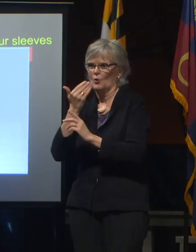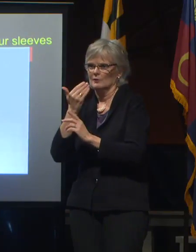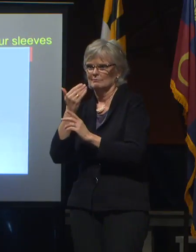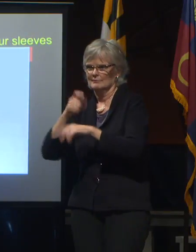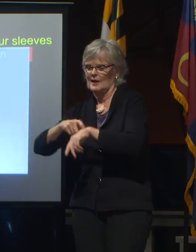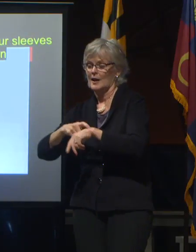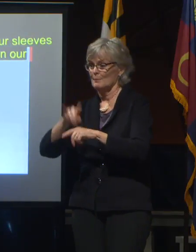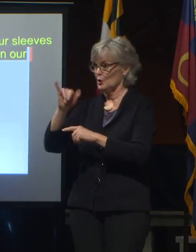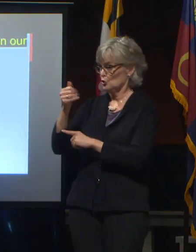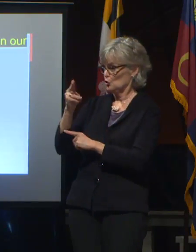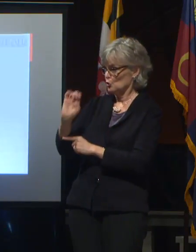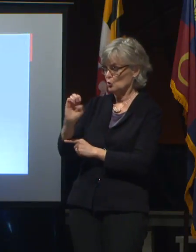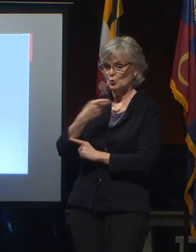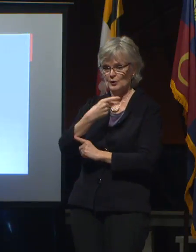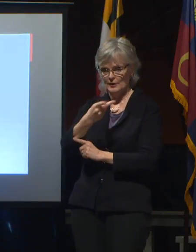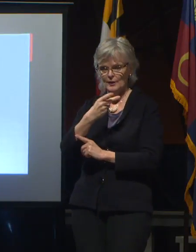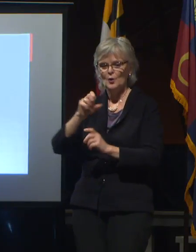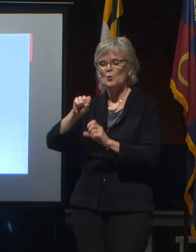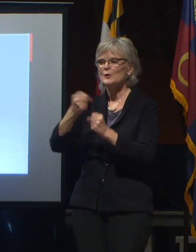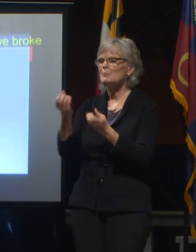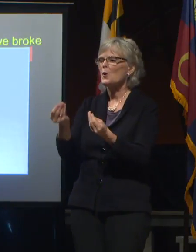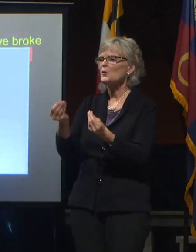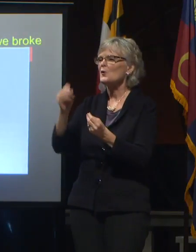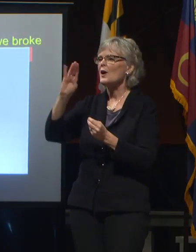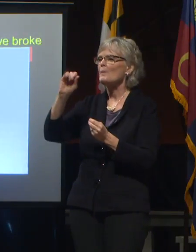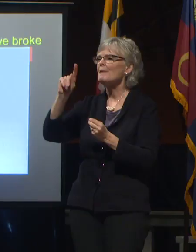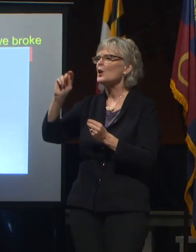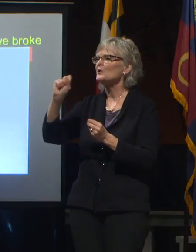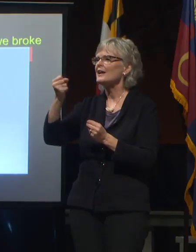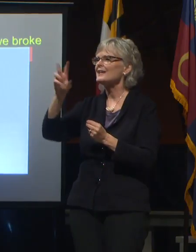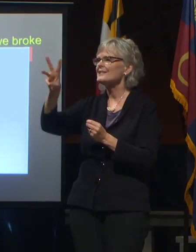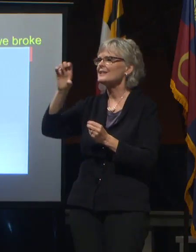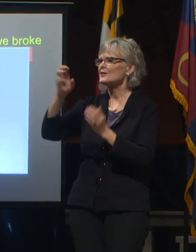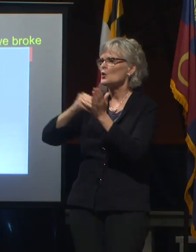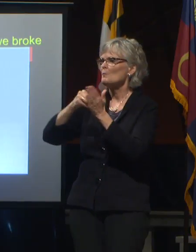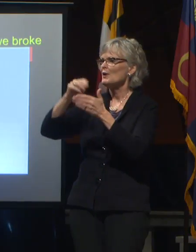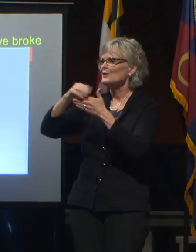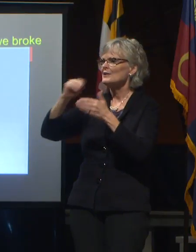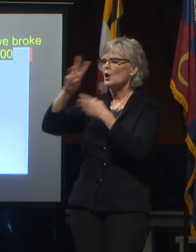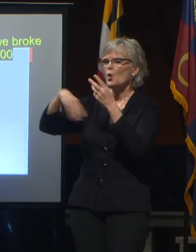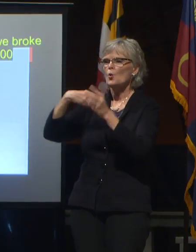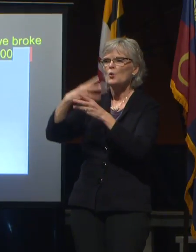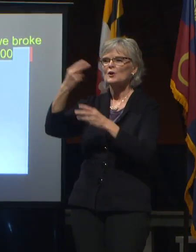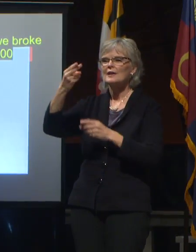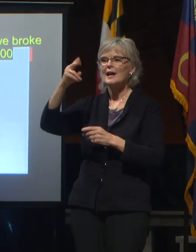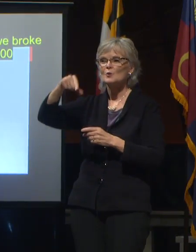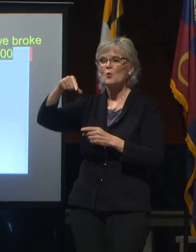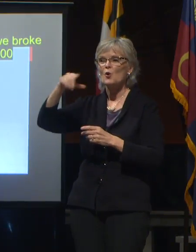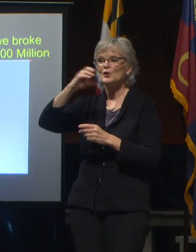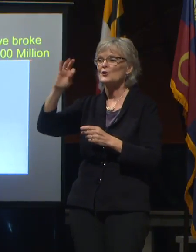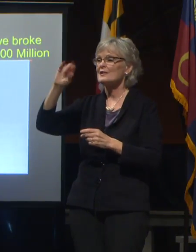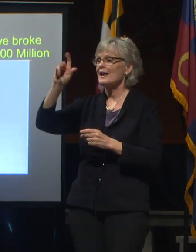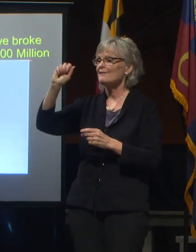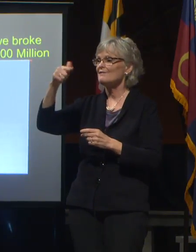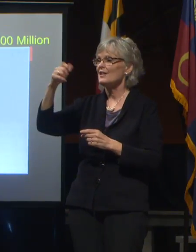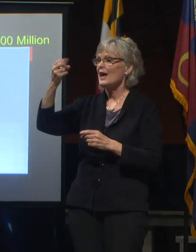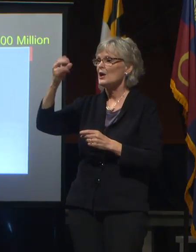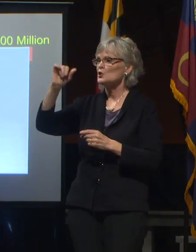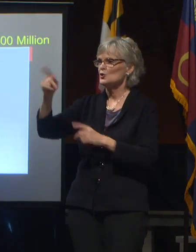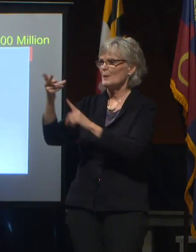June of this year, together we broke ground on Marriott's brand new $600 million world headquarters and flagship hotel